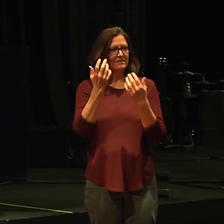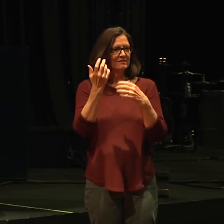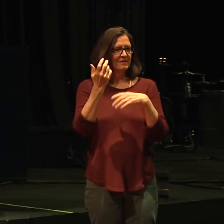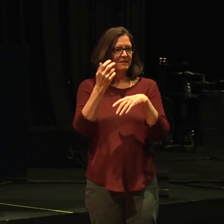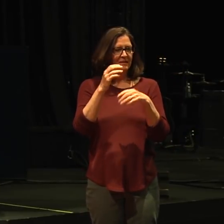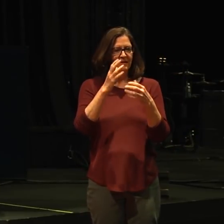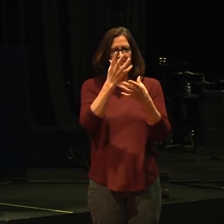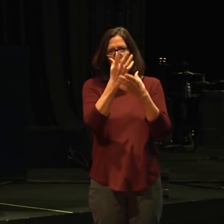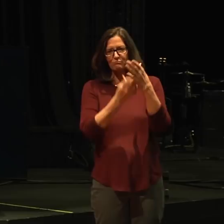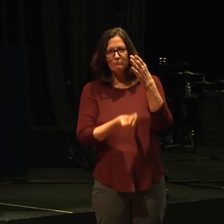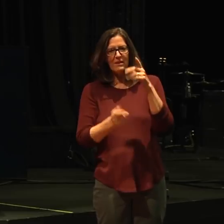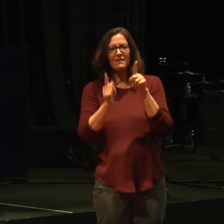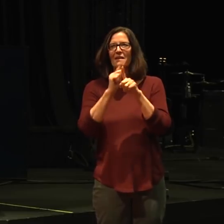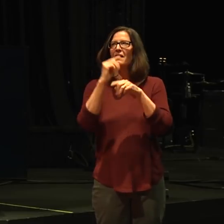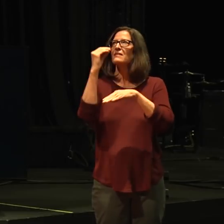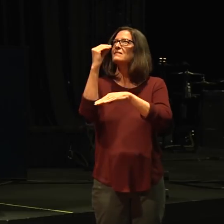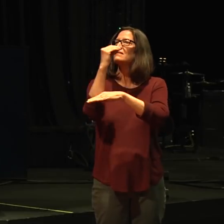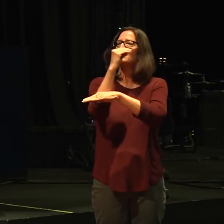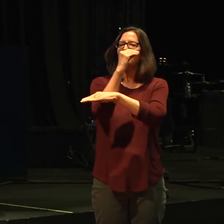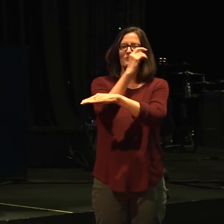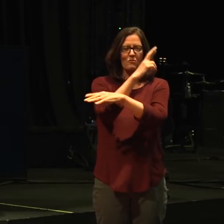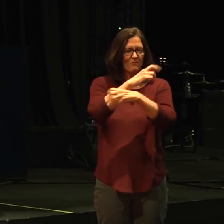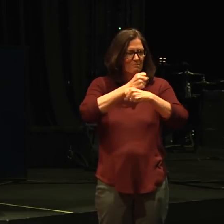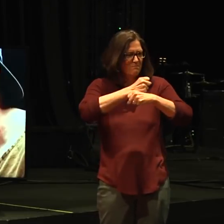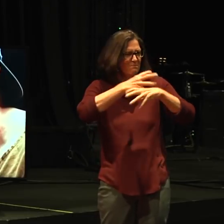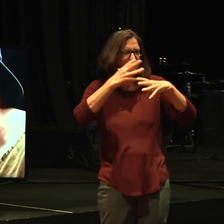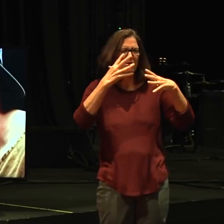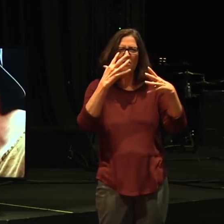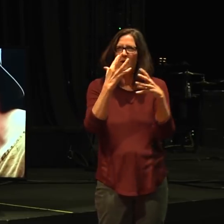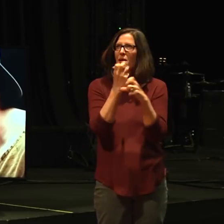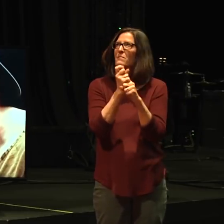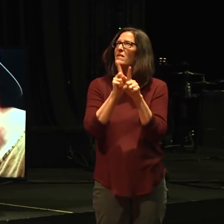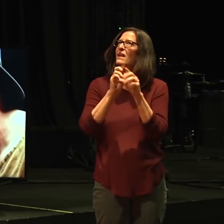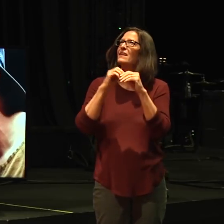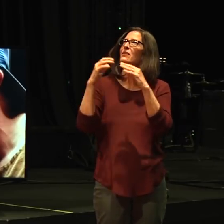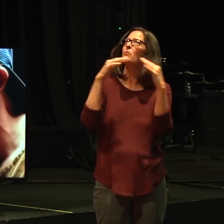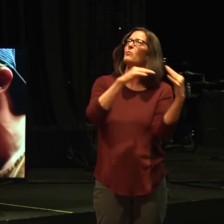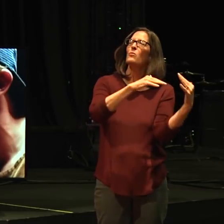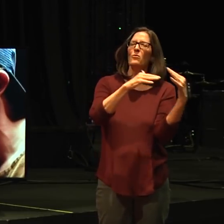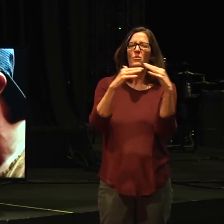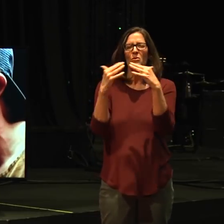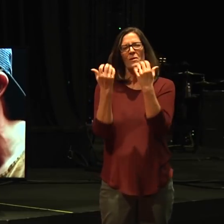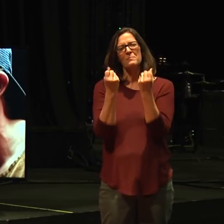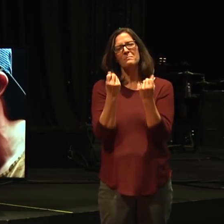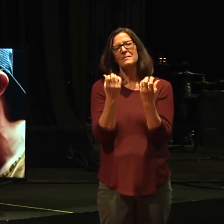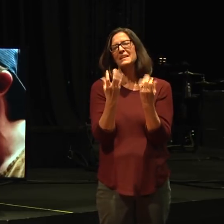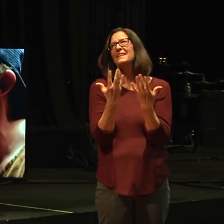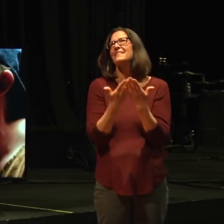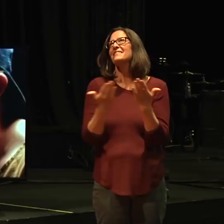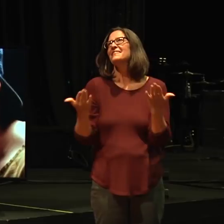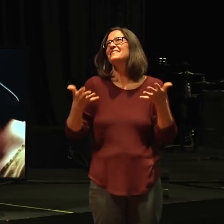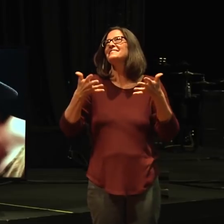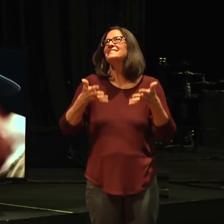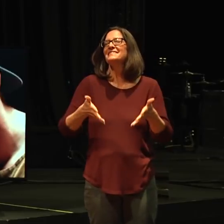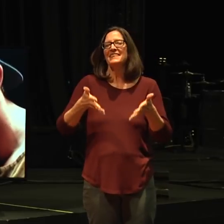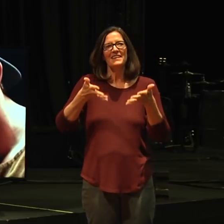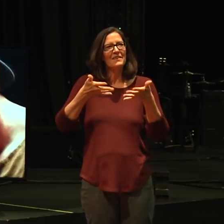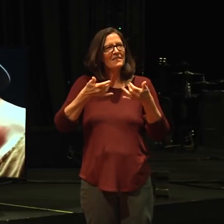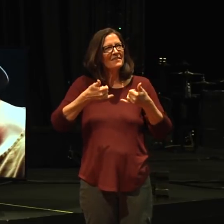dinosaurs, blown to bits in a third world war. There are 100 different things I like to do.